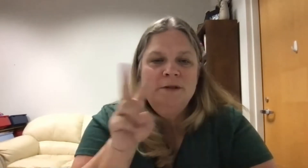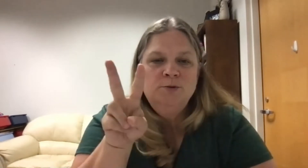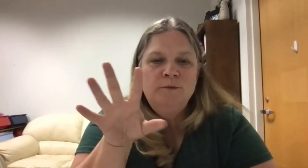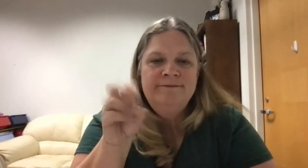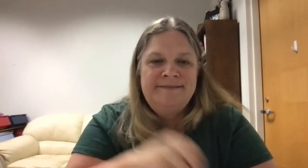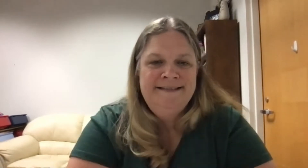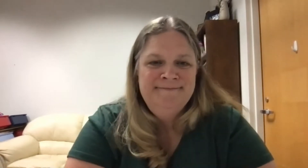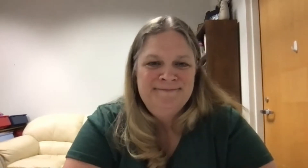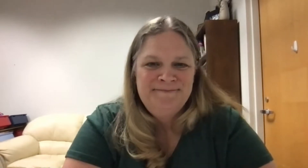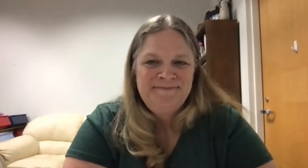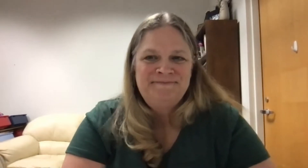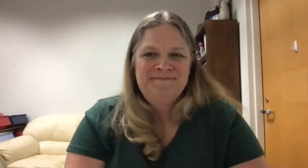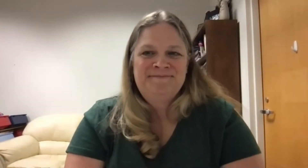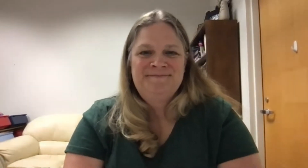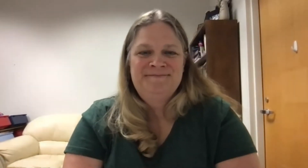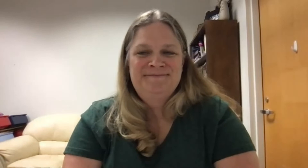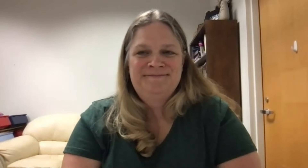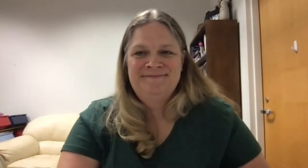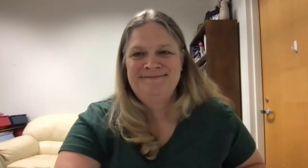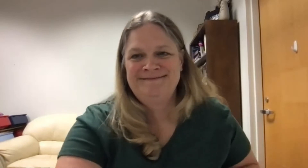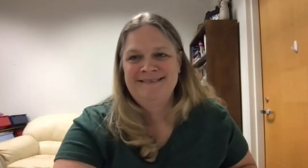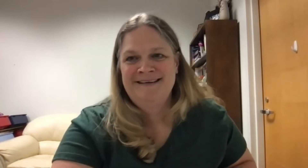Enjoy your break. We'll see you soon at 2:50.